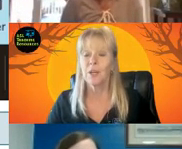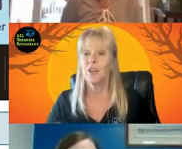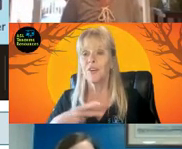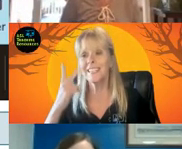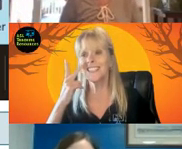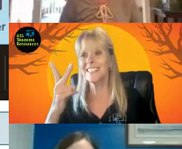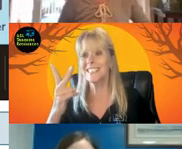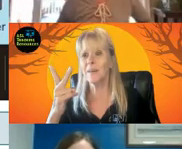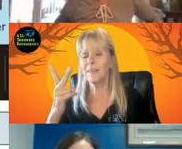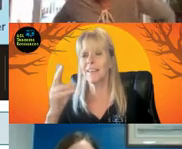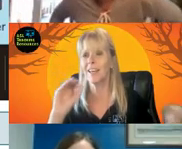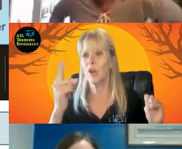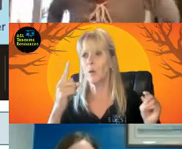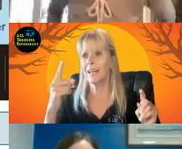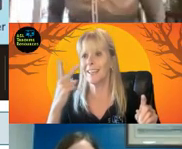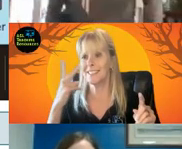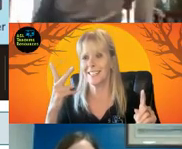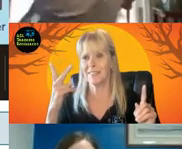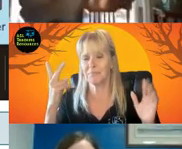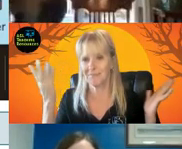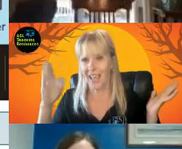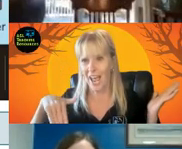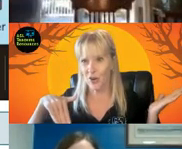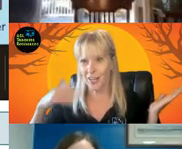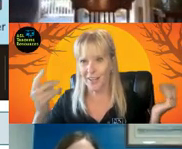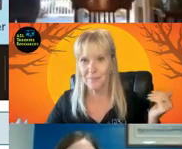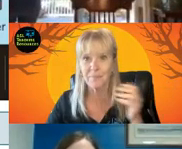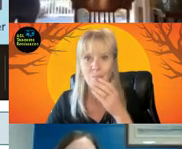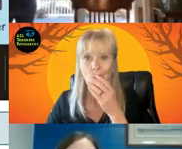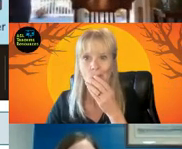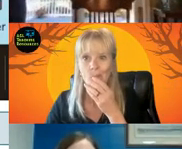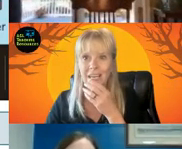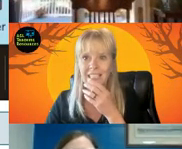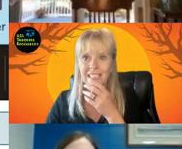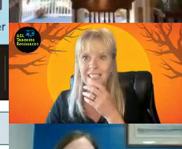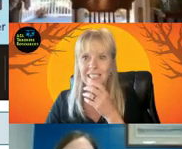Okay, you're going to get to see something that no one has seen at all yet.